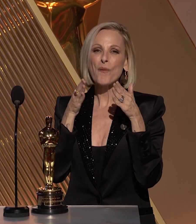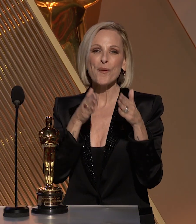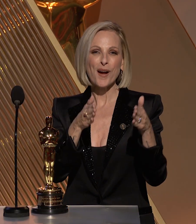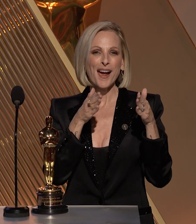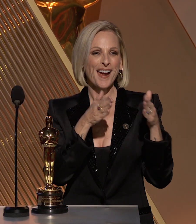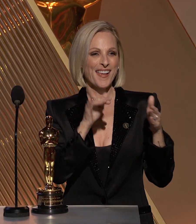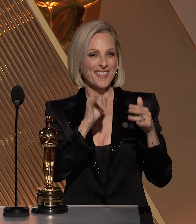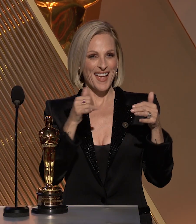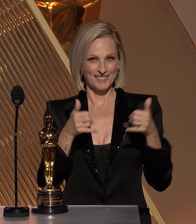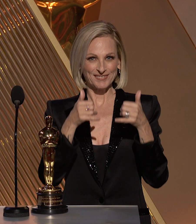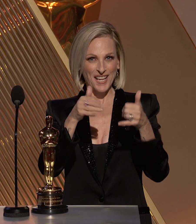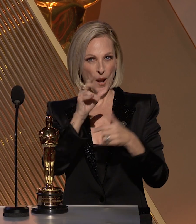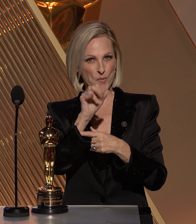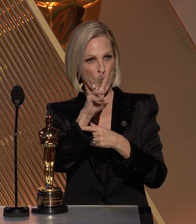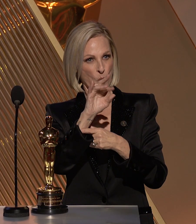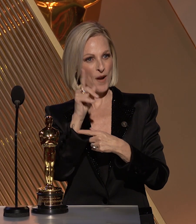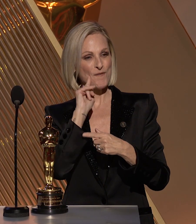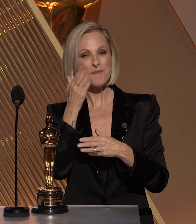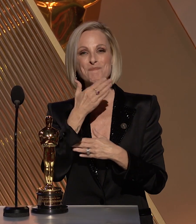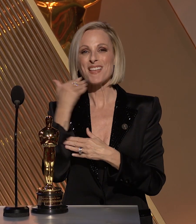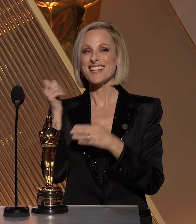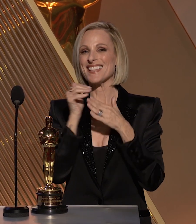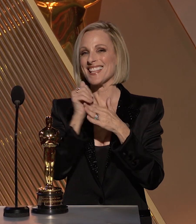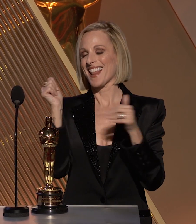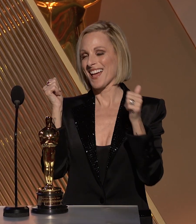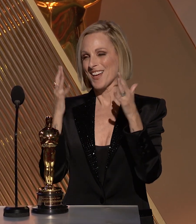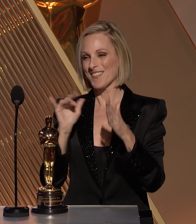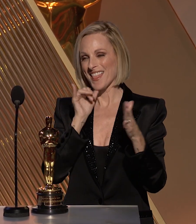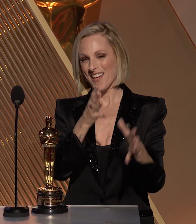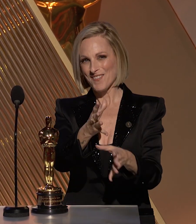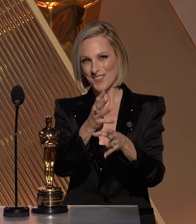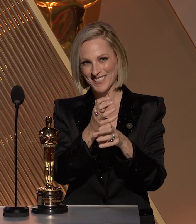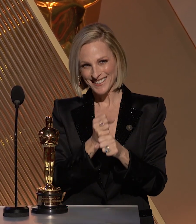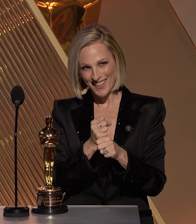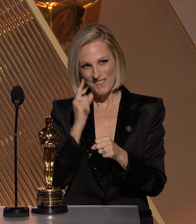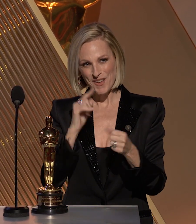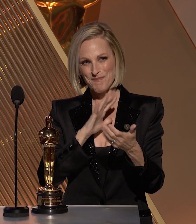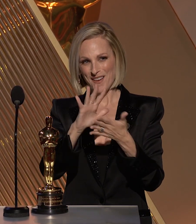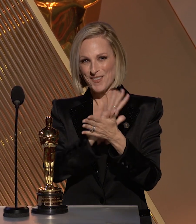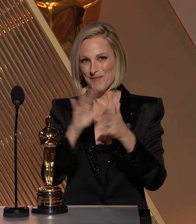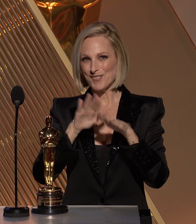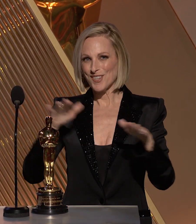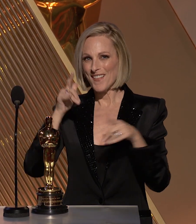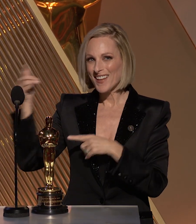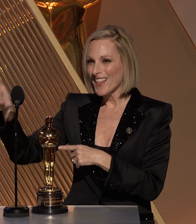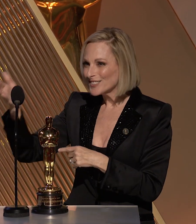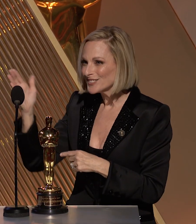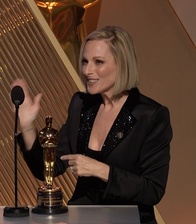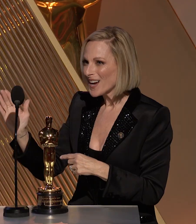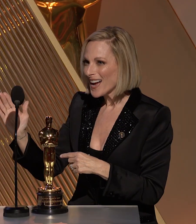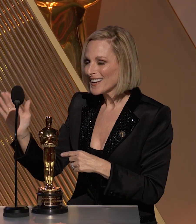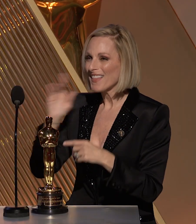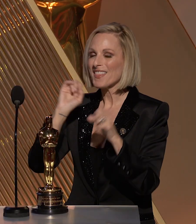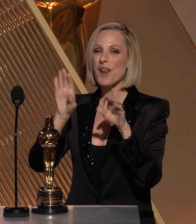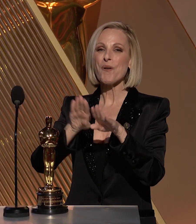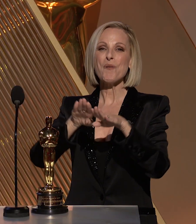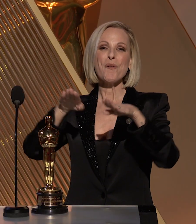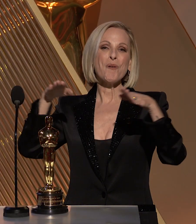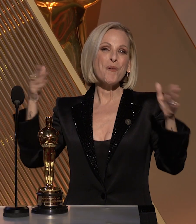in the same way the Academy Award for Best Leading Actress that I received for my first film, Children of a